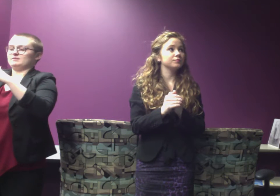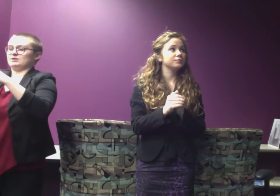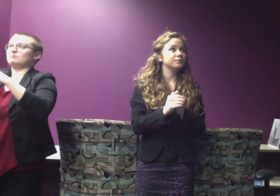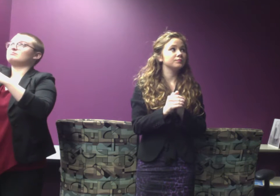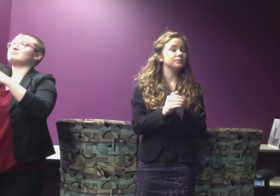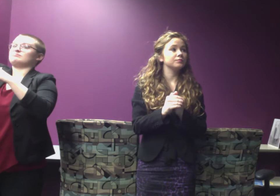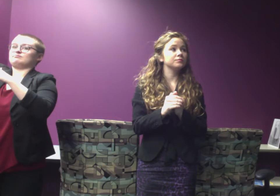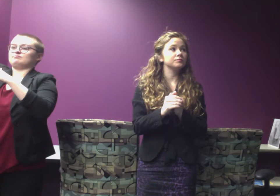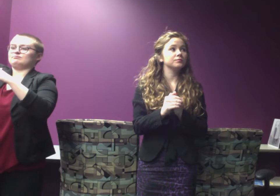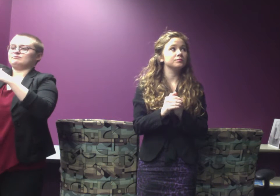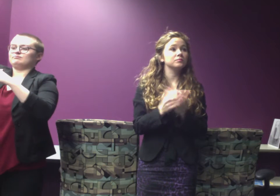0.